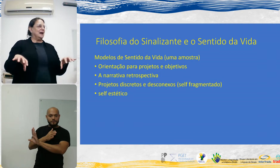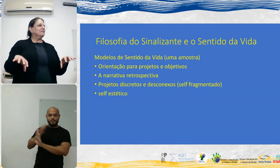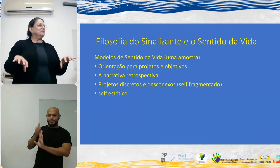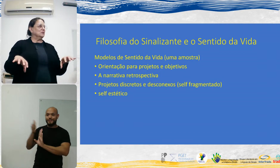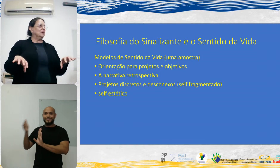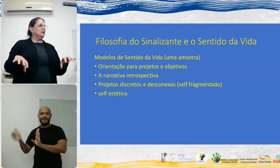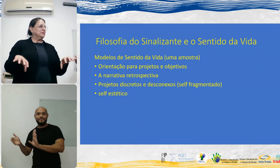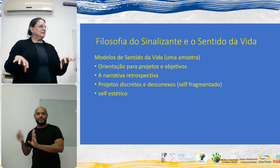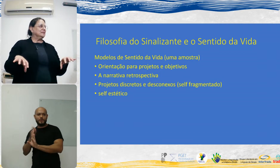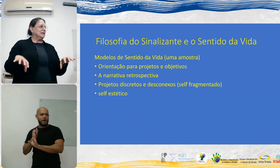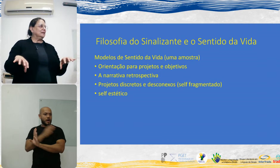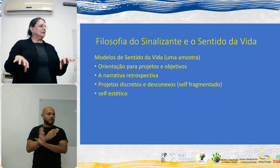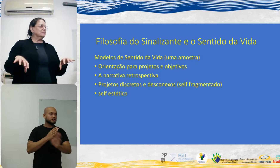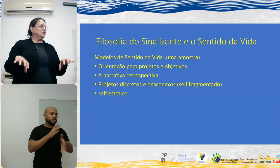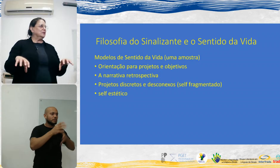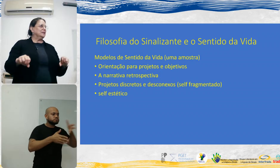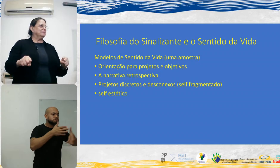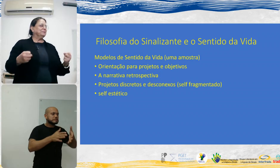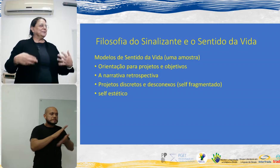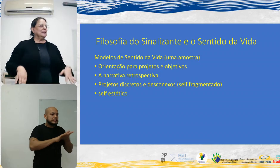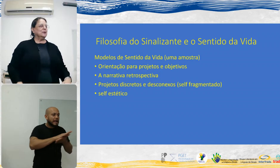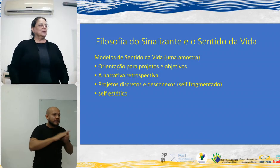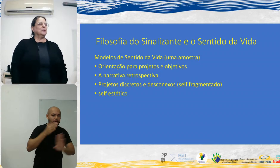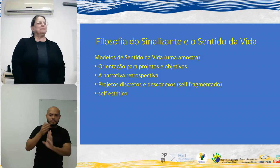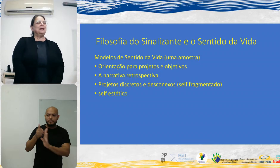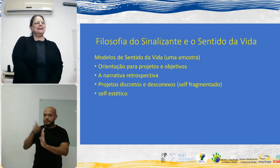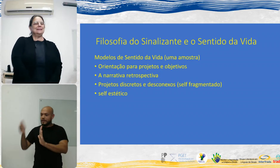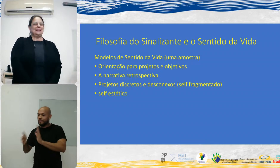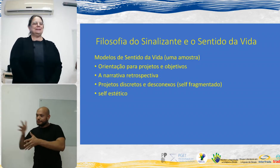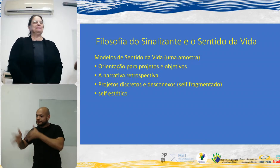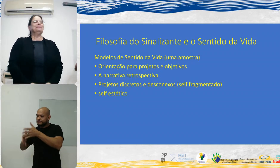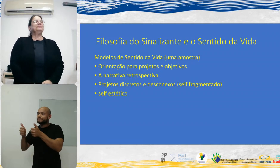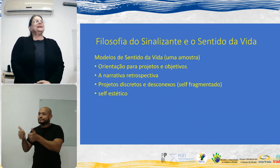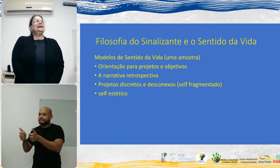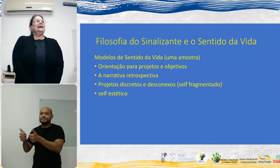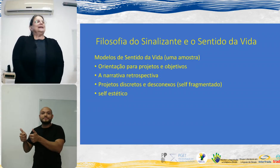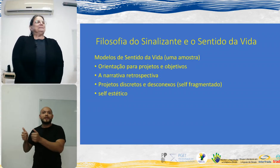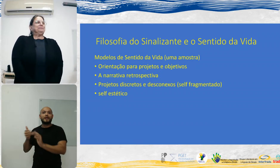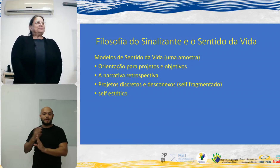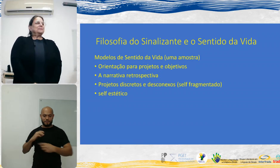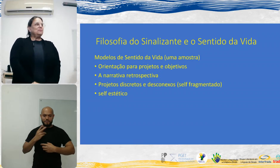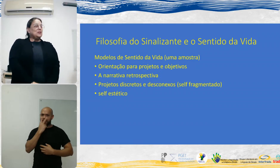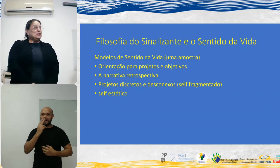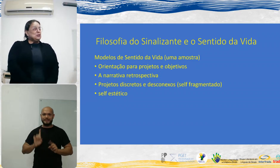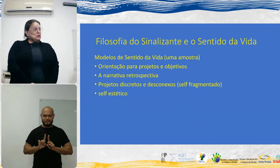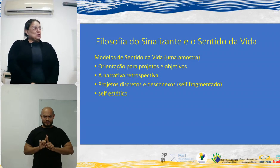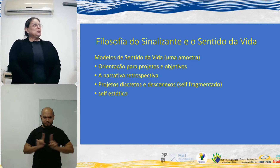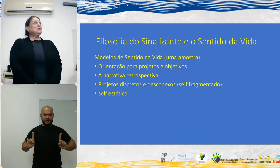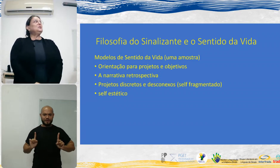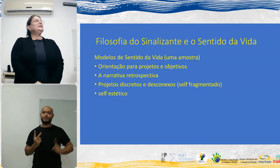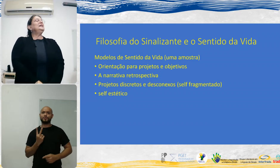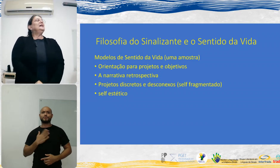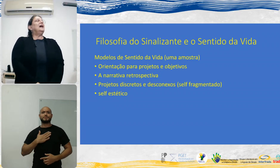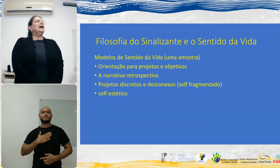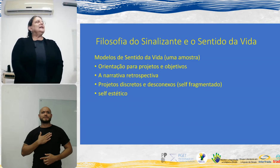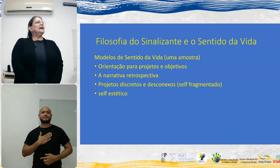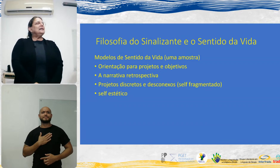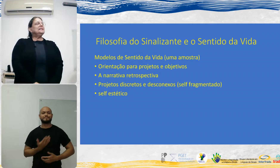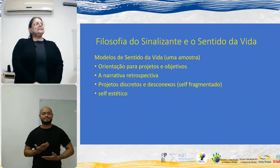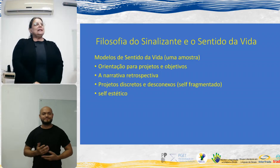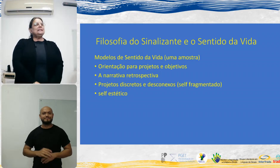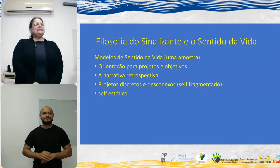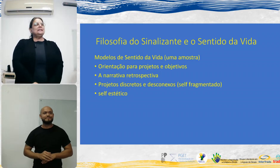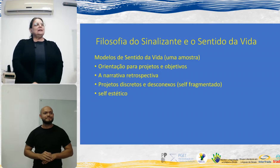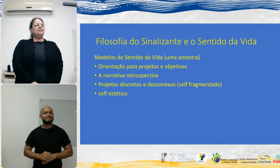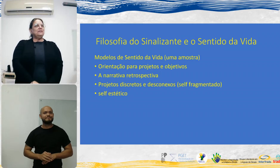and after I was in the signing community. There I go with my hands again. So I like